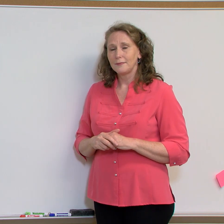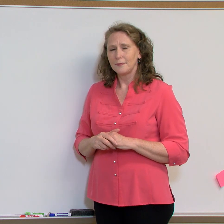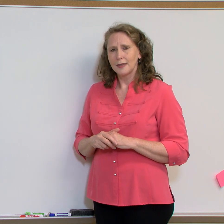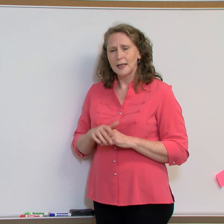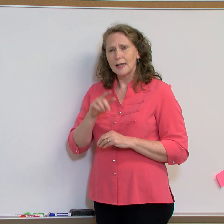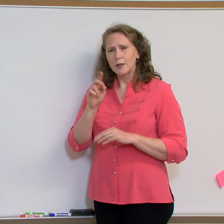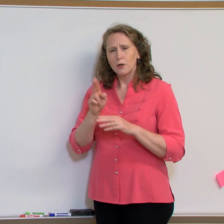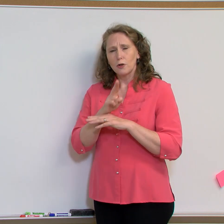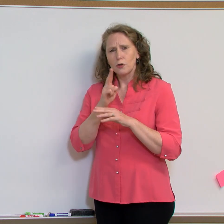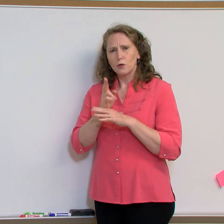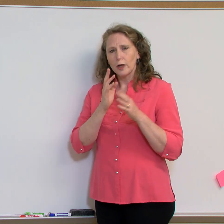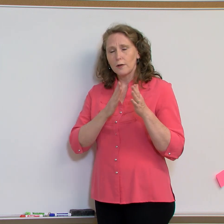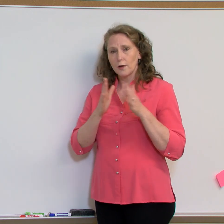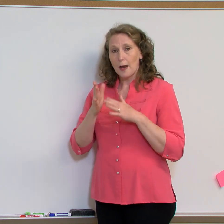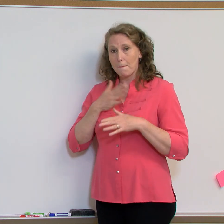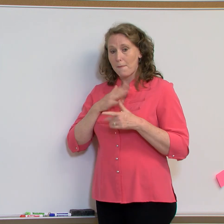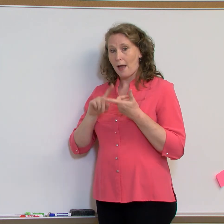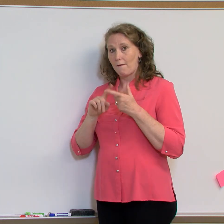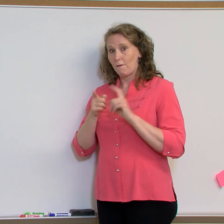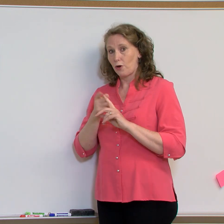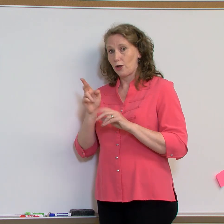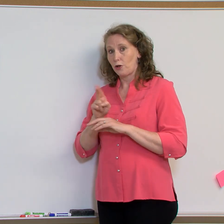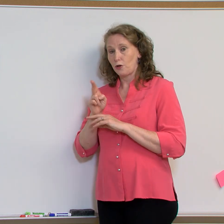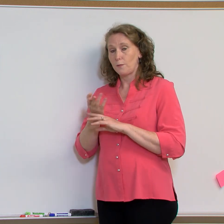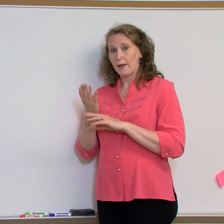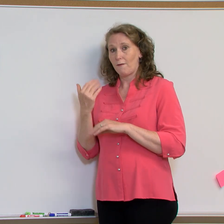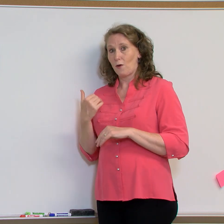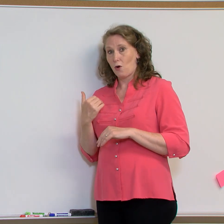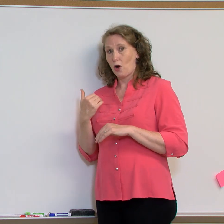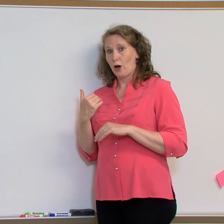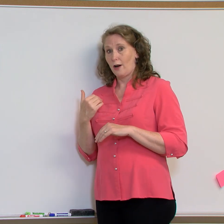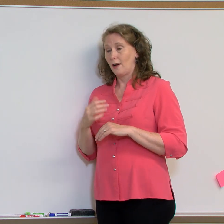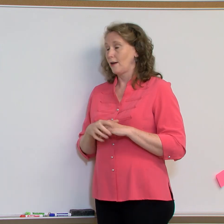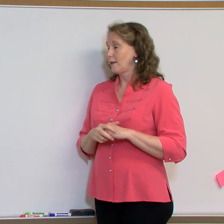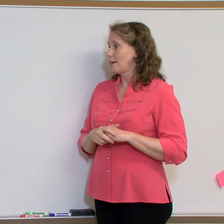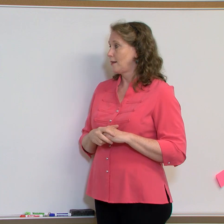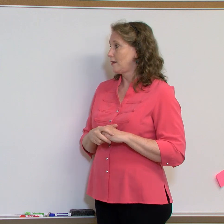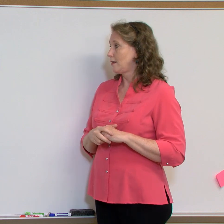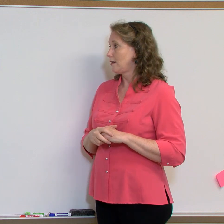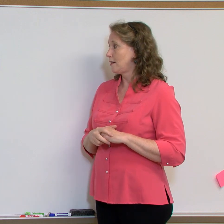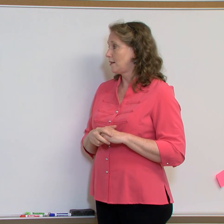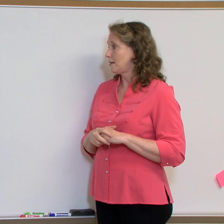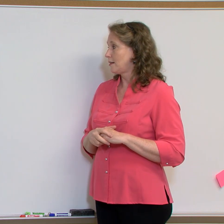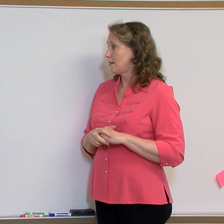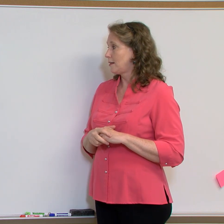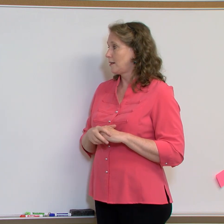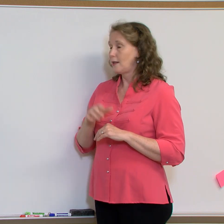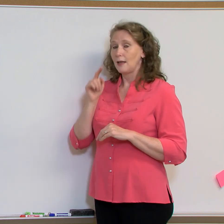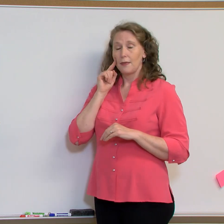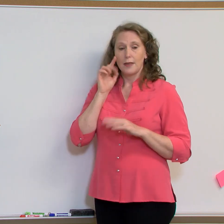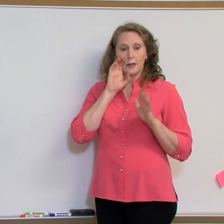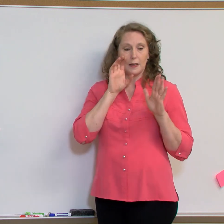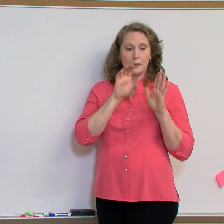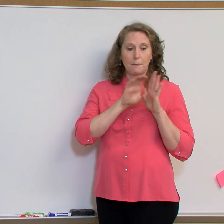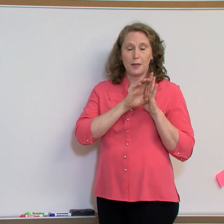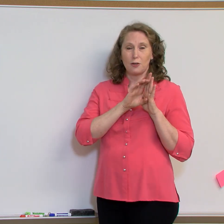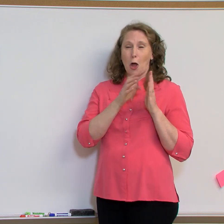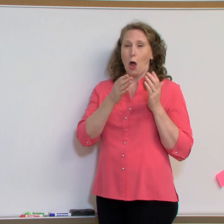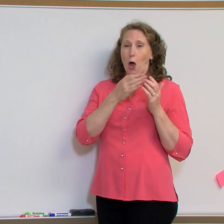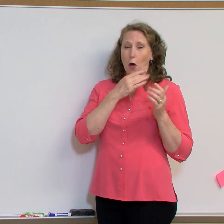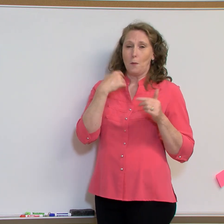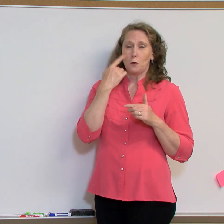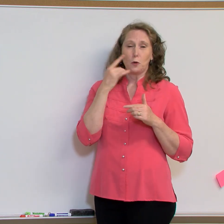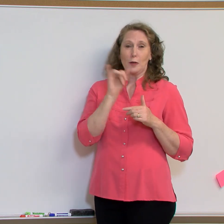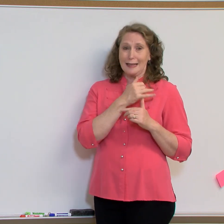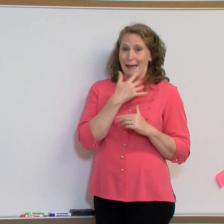Did you use the strategy my friend used on the last dot card? This pattern almost looks